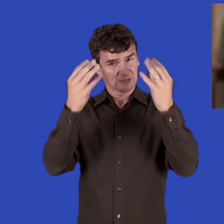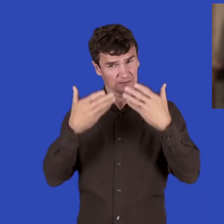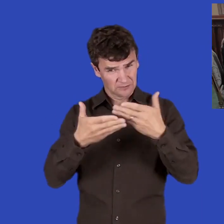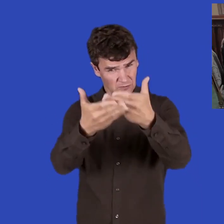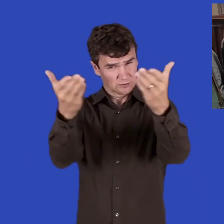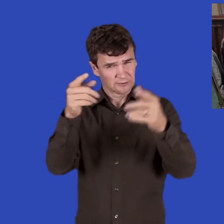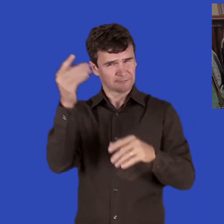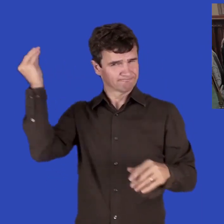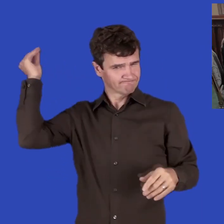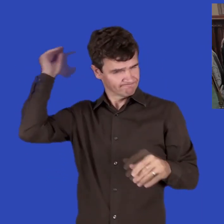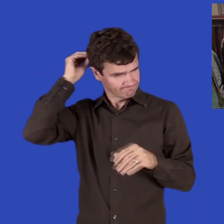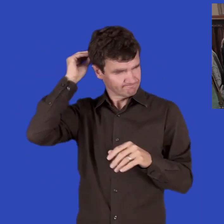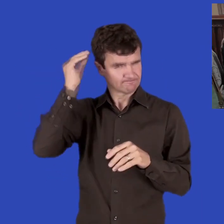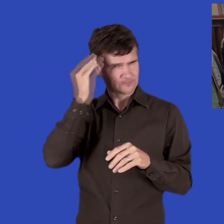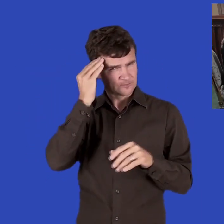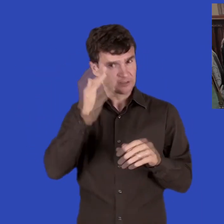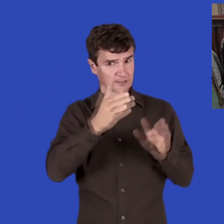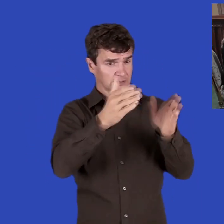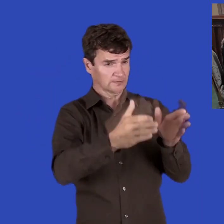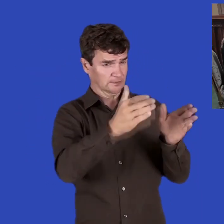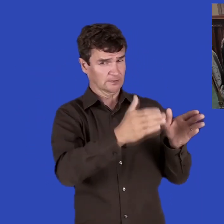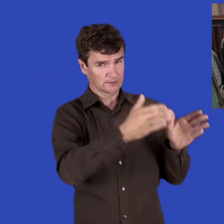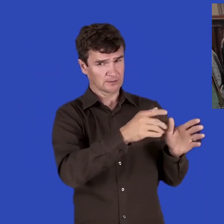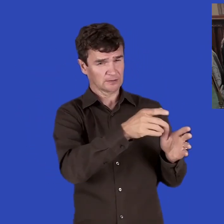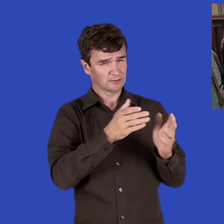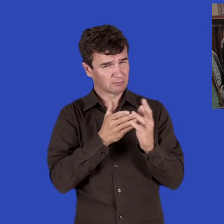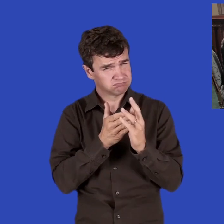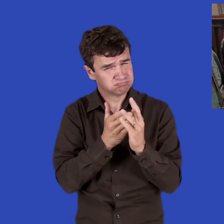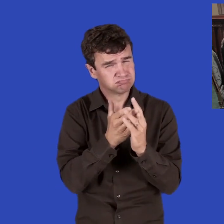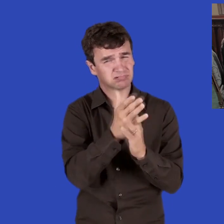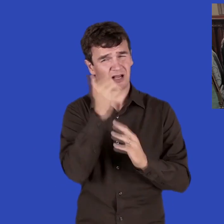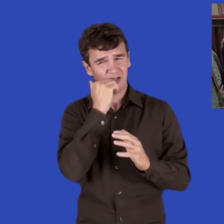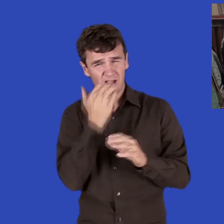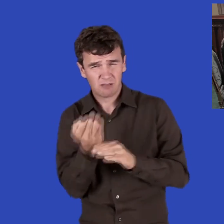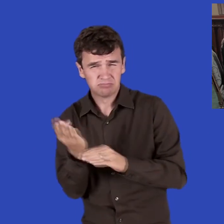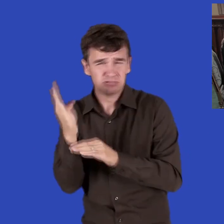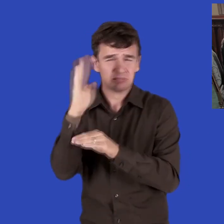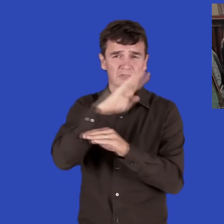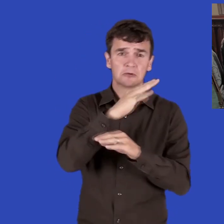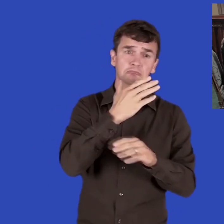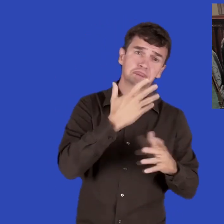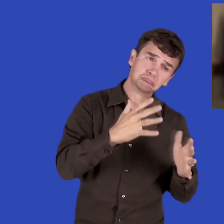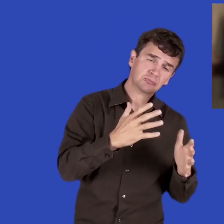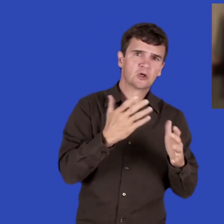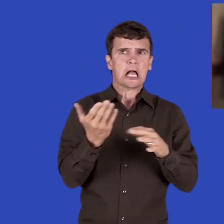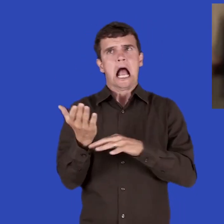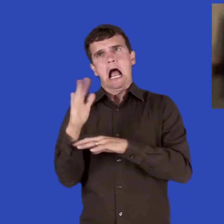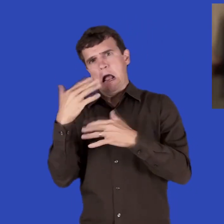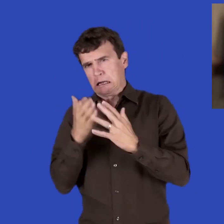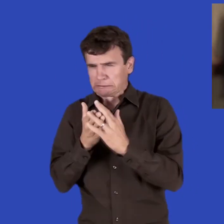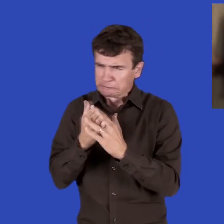lot of instances, a disabled person, it's every single day. And there's a reminder, and sometimes it's a